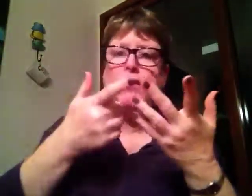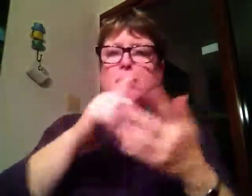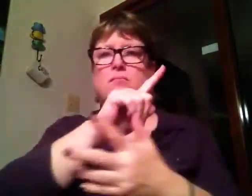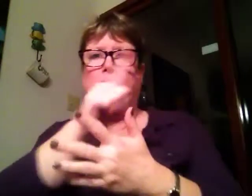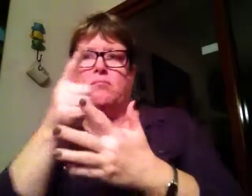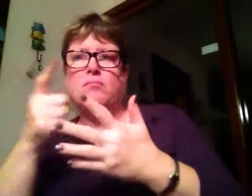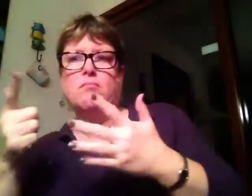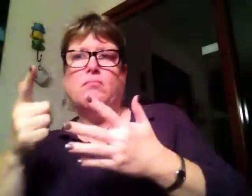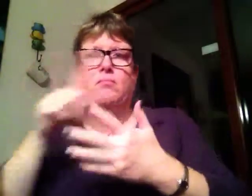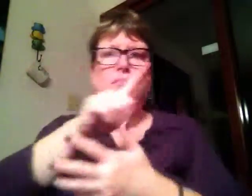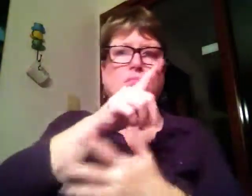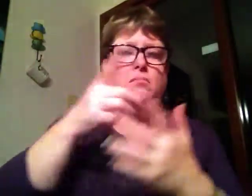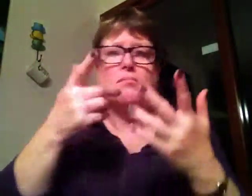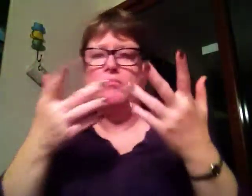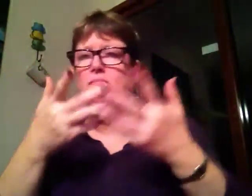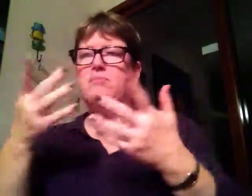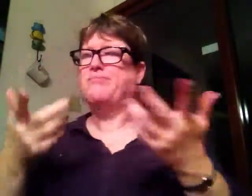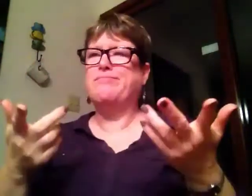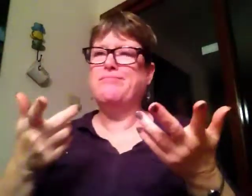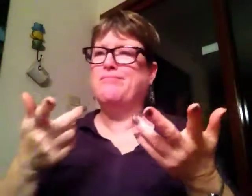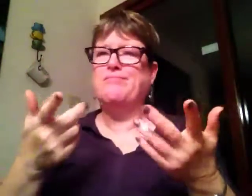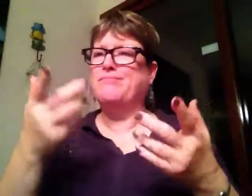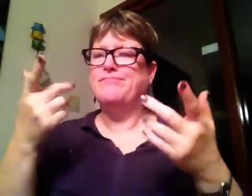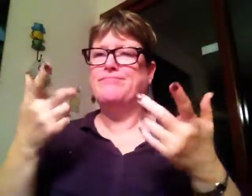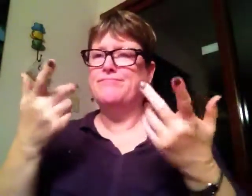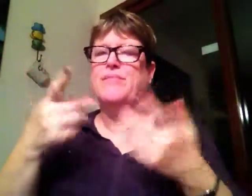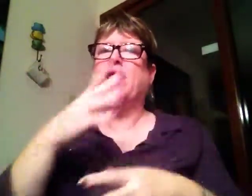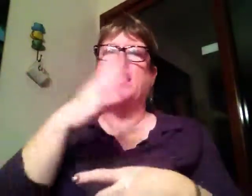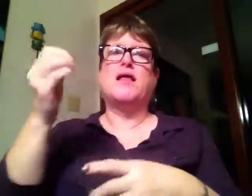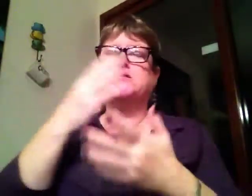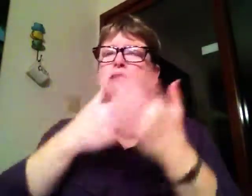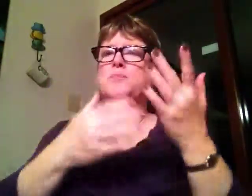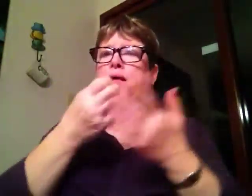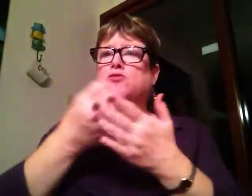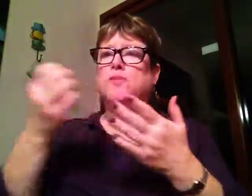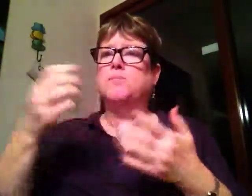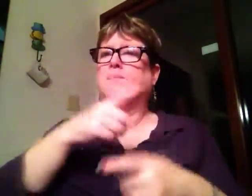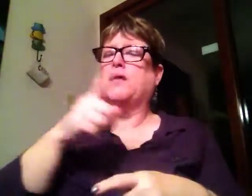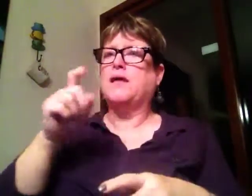their pajamas because when their faces were bombed, they had nothing to grab for to leave.